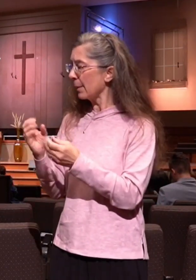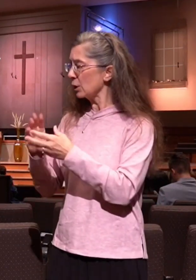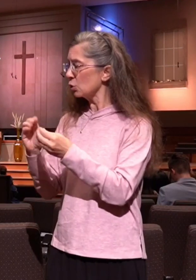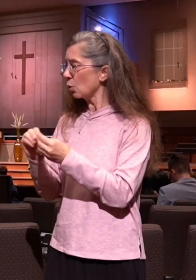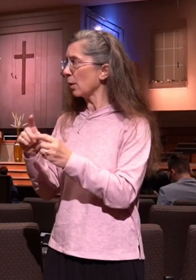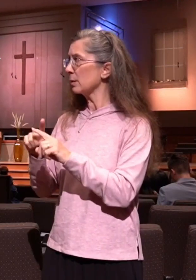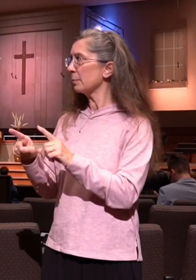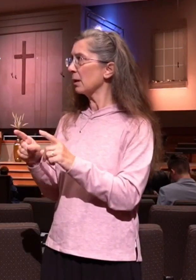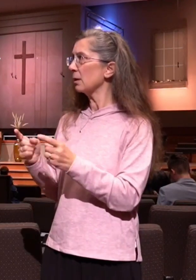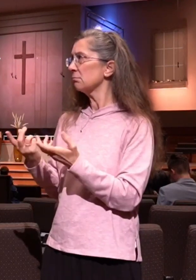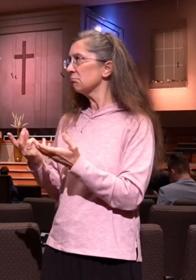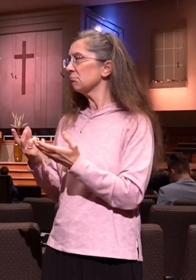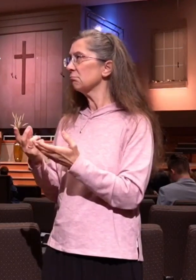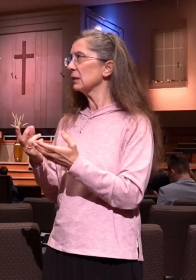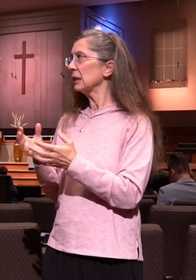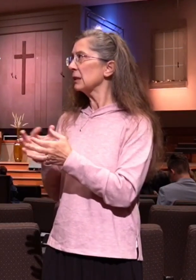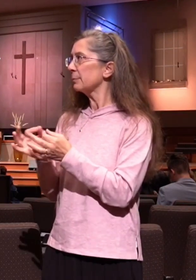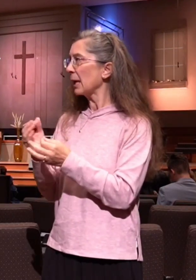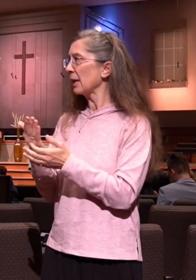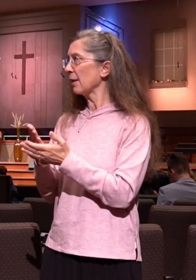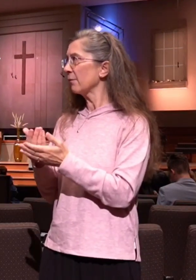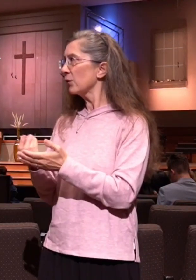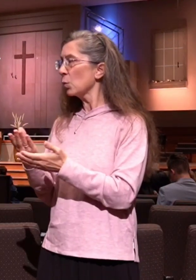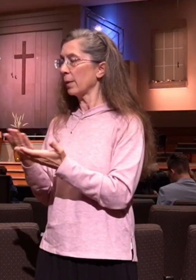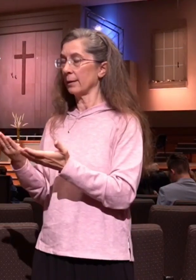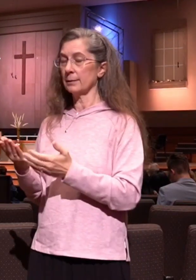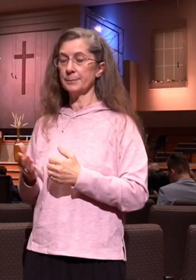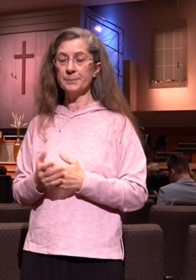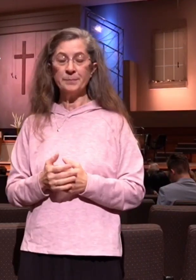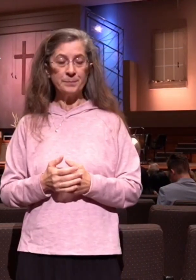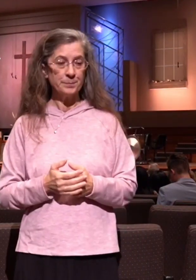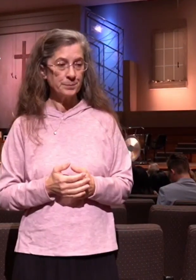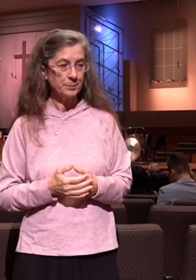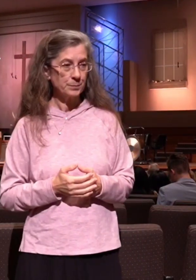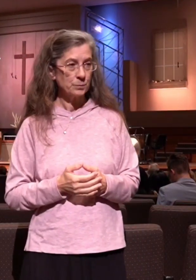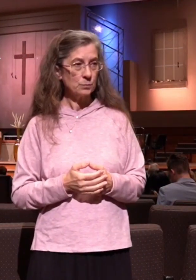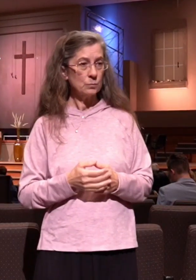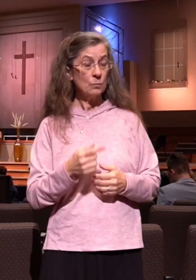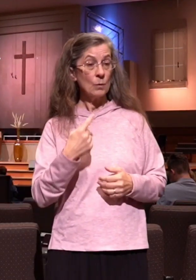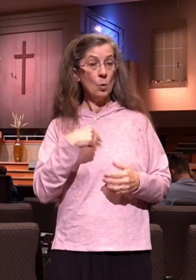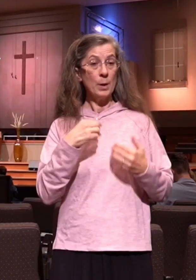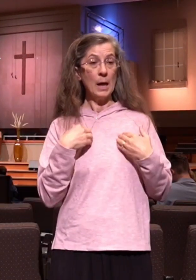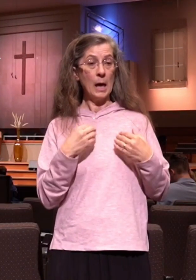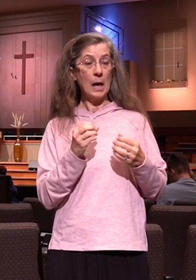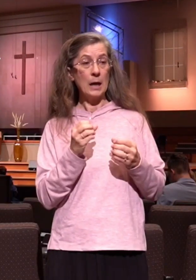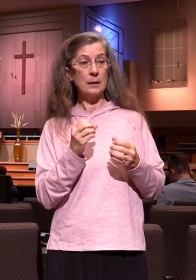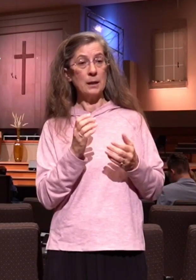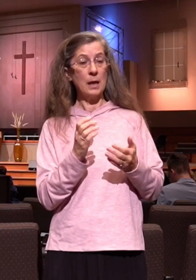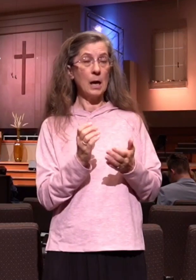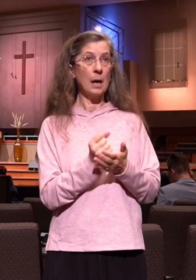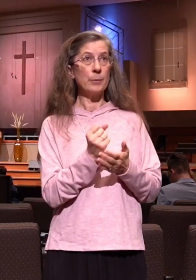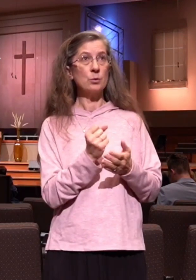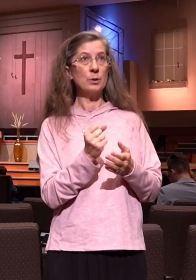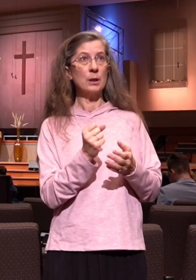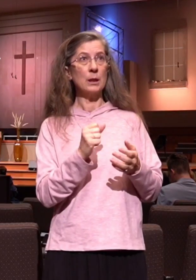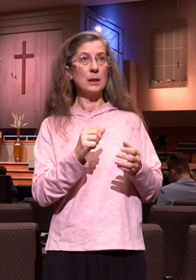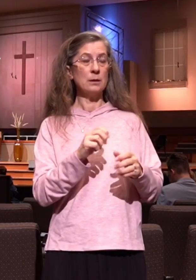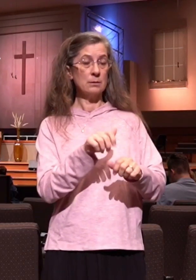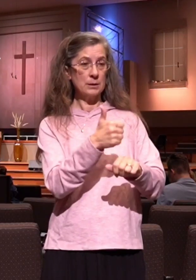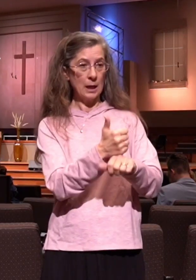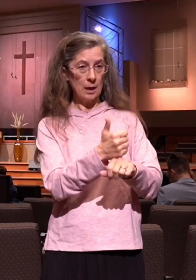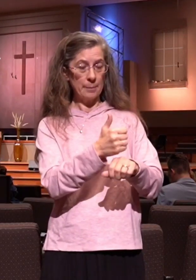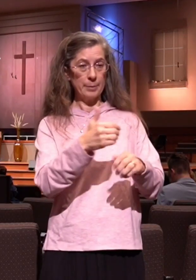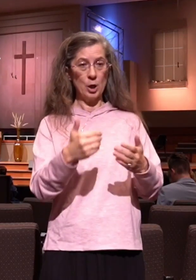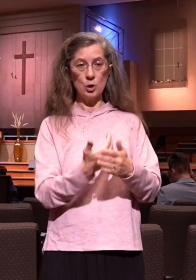last 5 years as you look back? What has the Lord done? Well, we had an opportunity to work with my parents to start a new church in a new